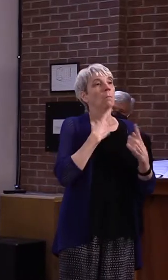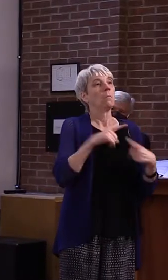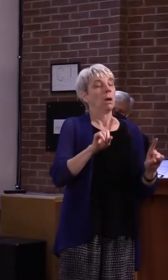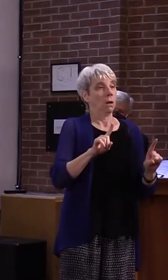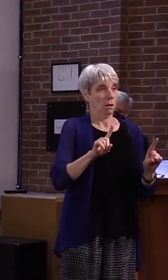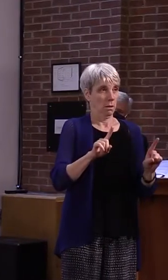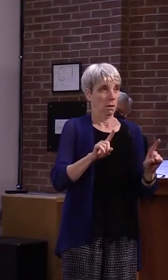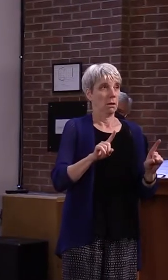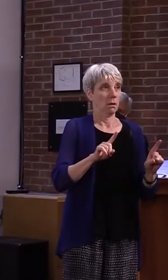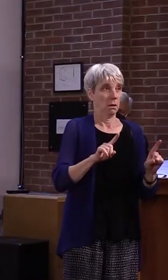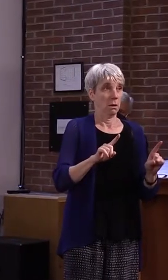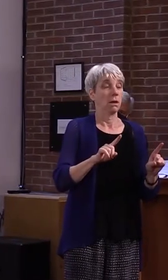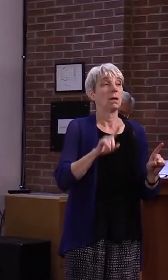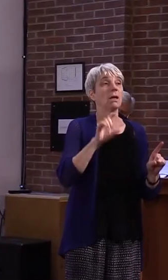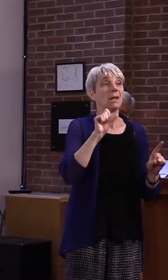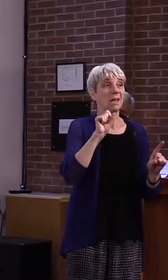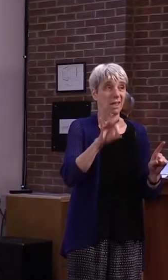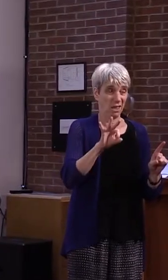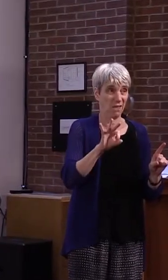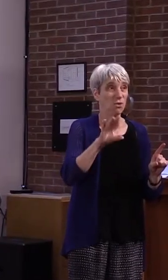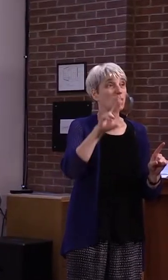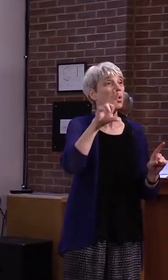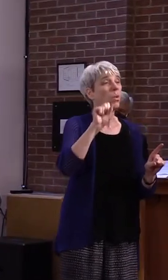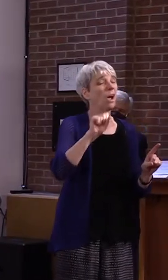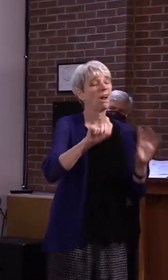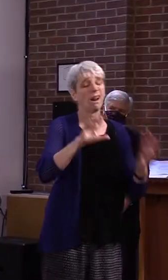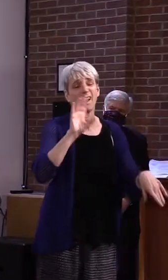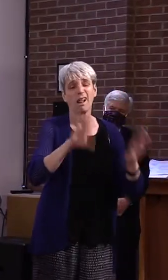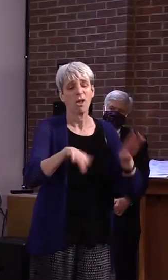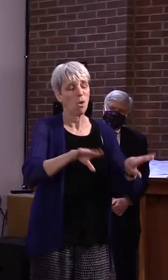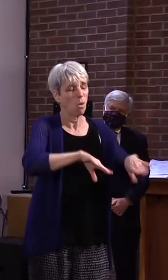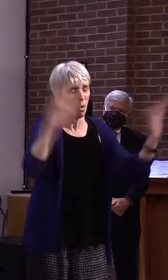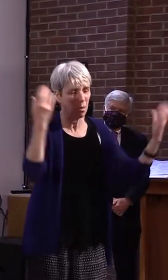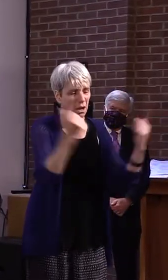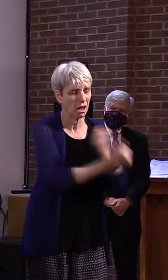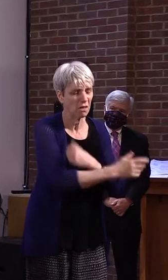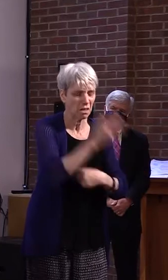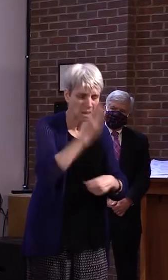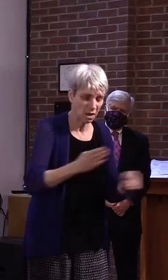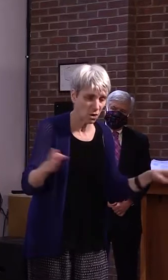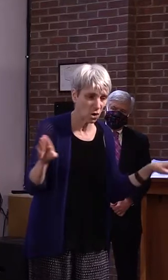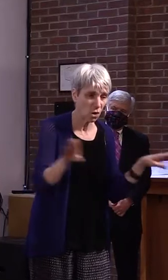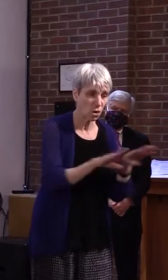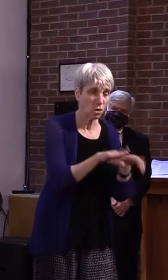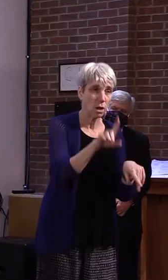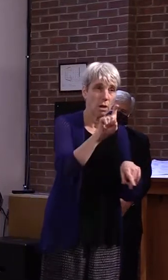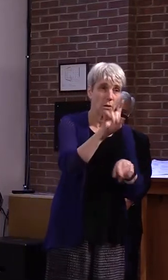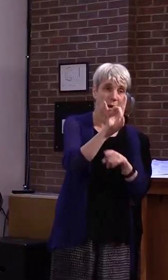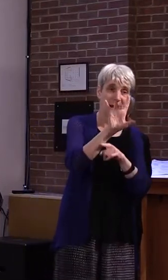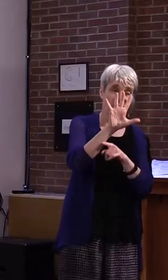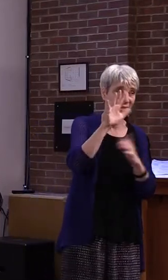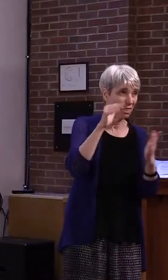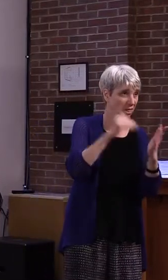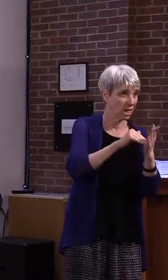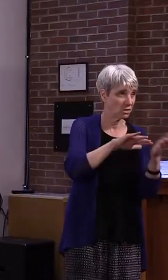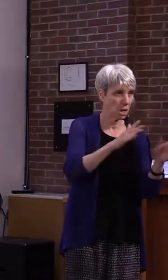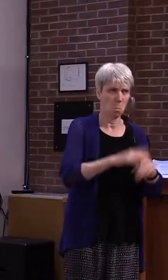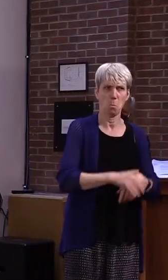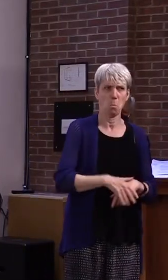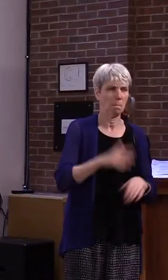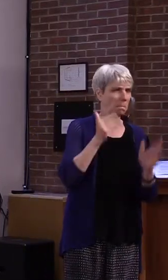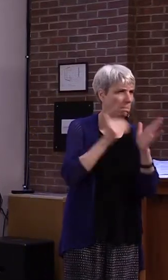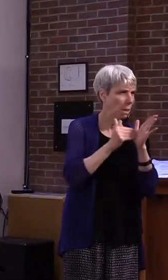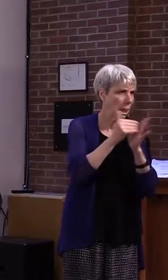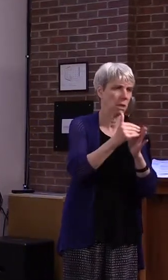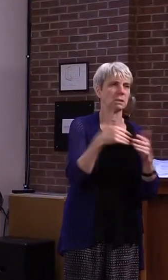about 185,000 people. We'd be talking about hundreds of thousands more. And that's why it's important for us to persevere, see